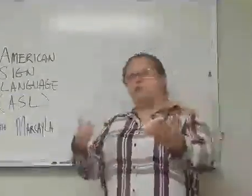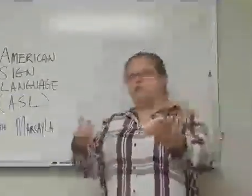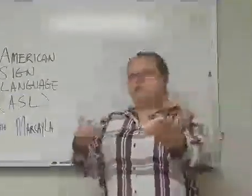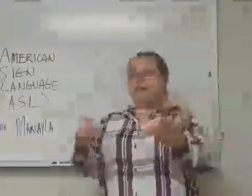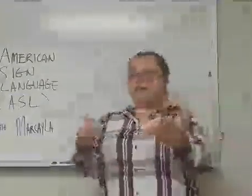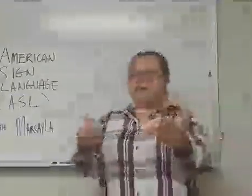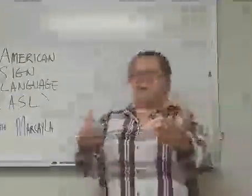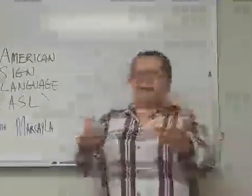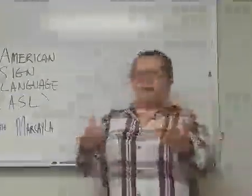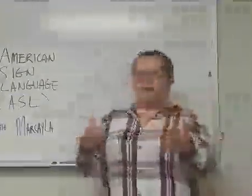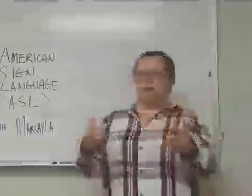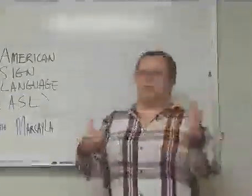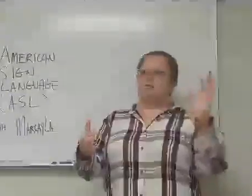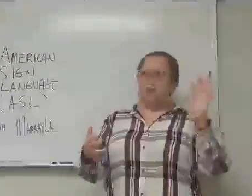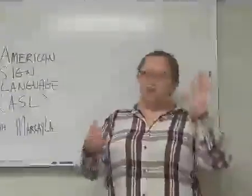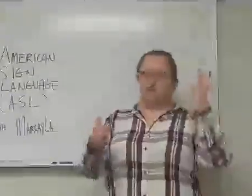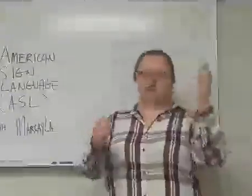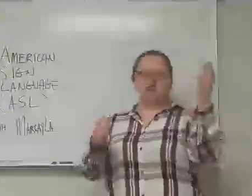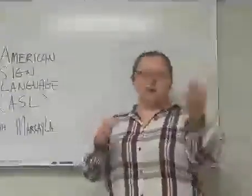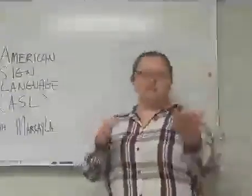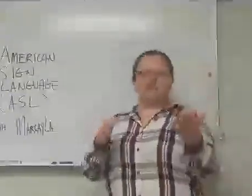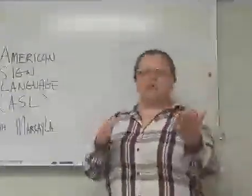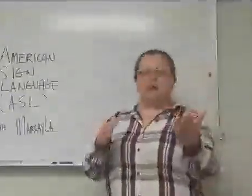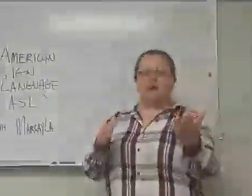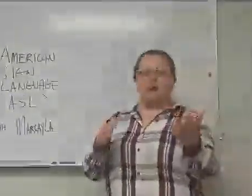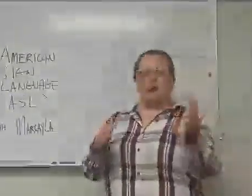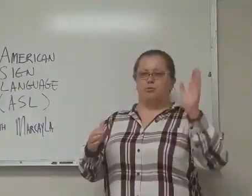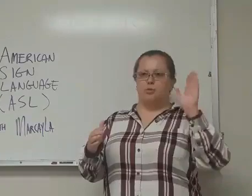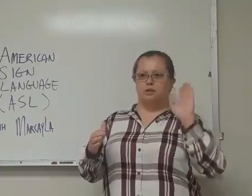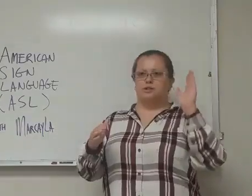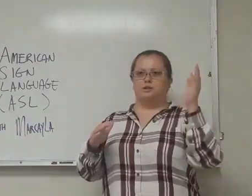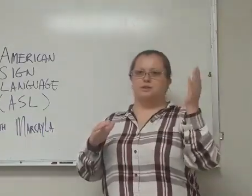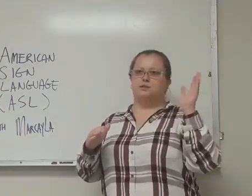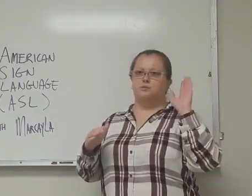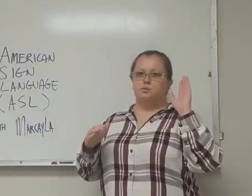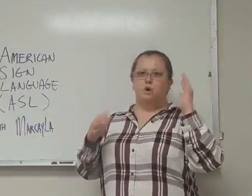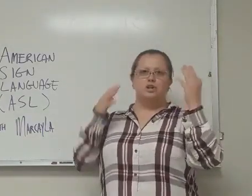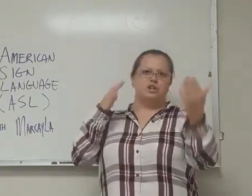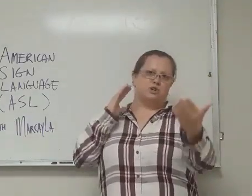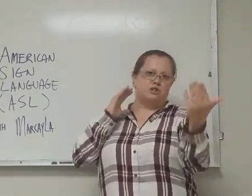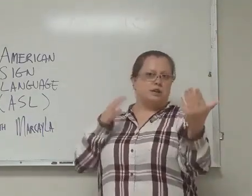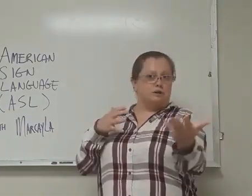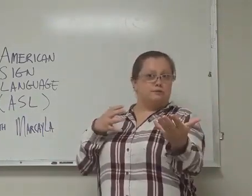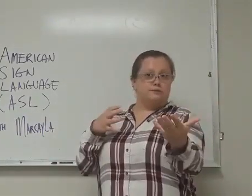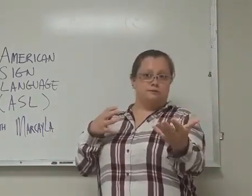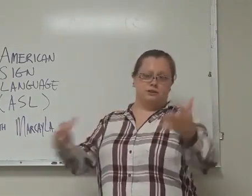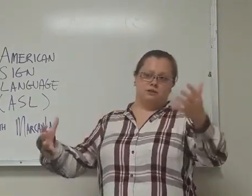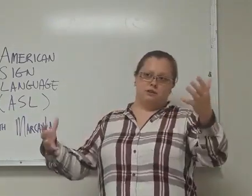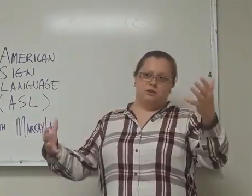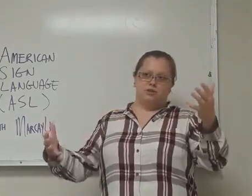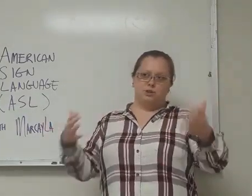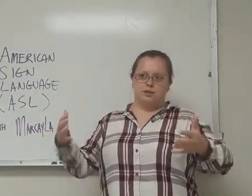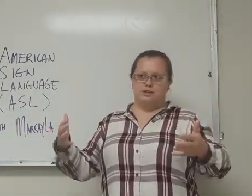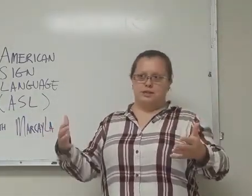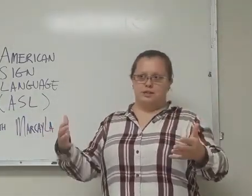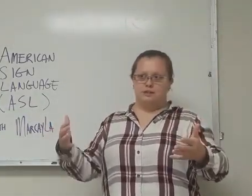yourself and make sure that you're kind of doing it right while watching yourself do the signs.